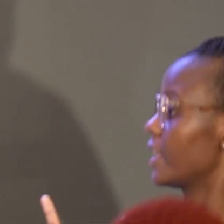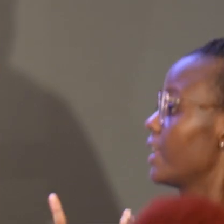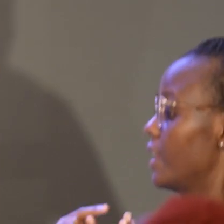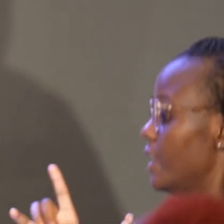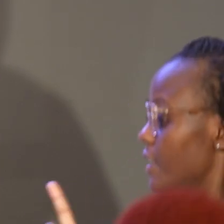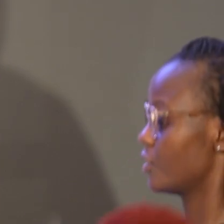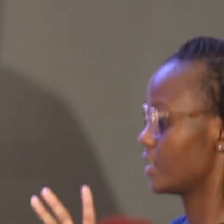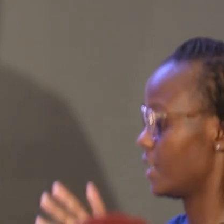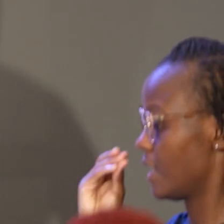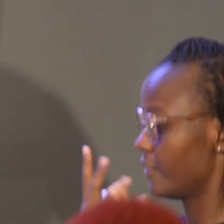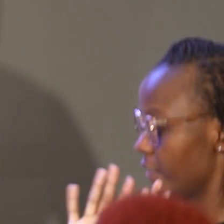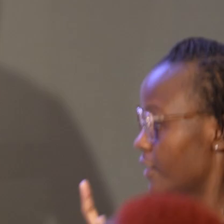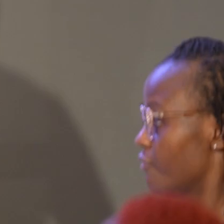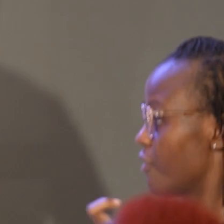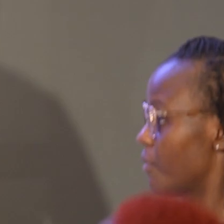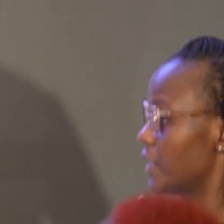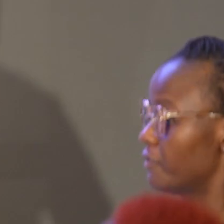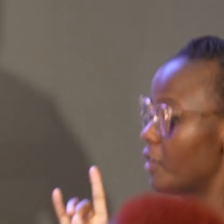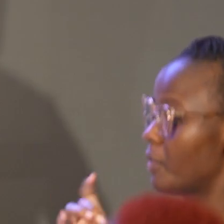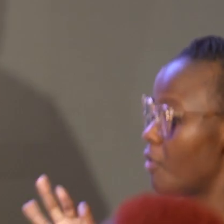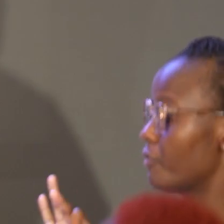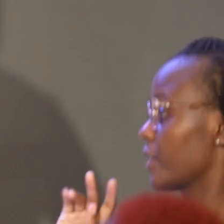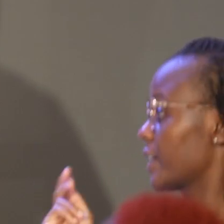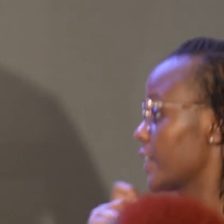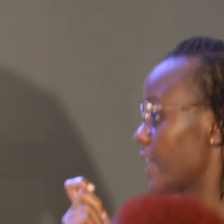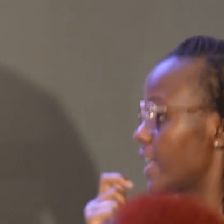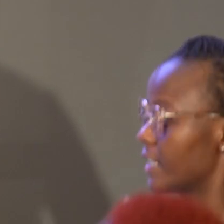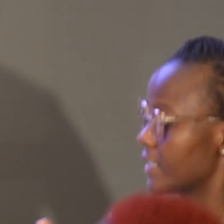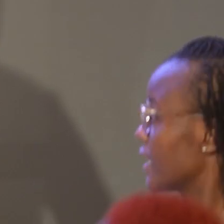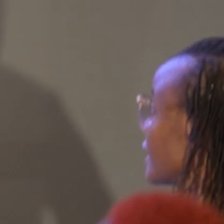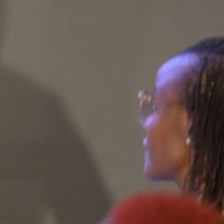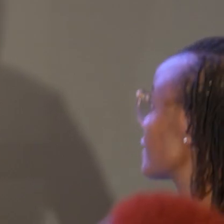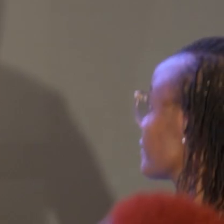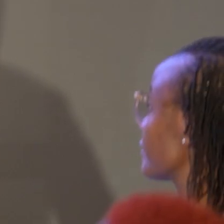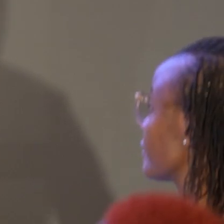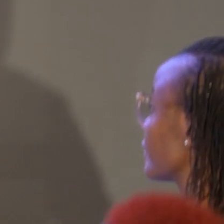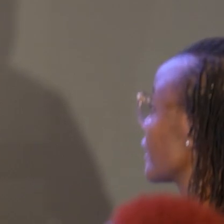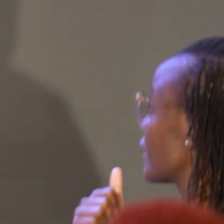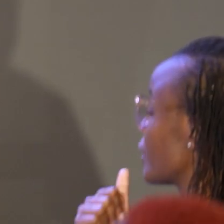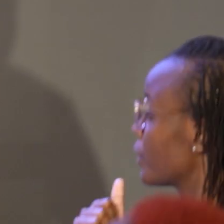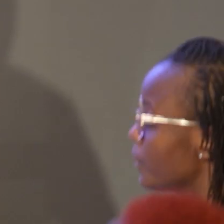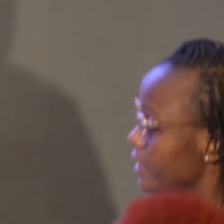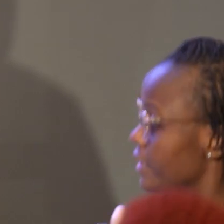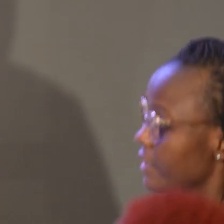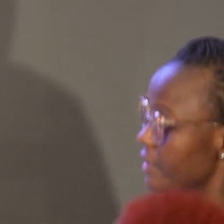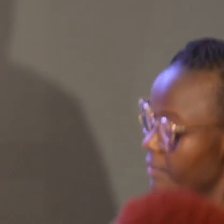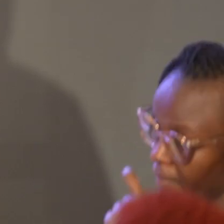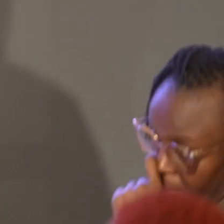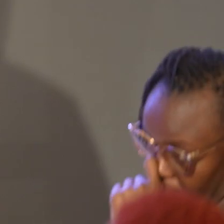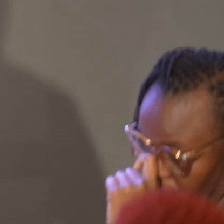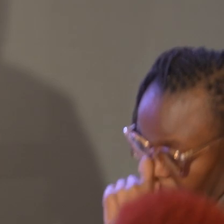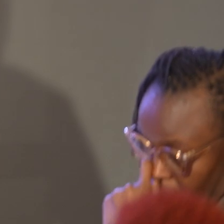learned from development of the Kenya standard, which was also followed by